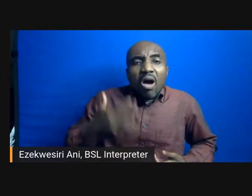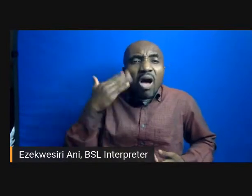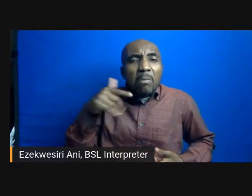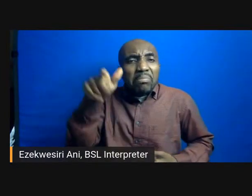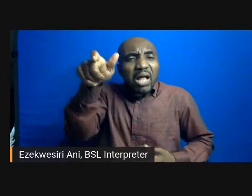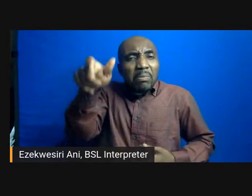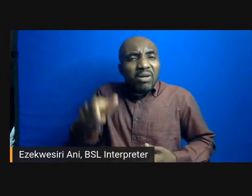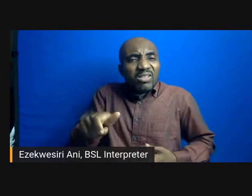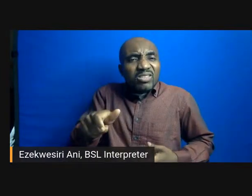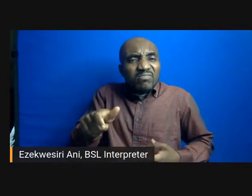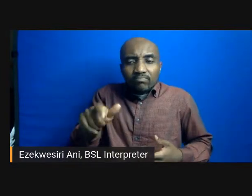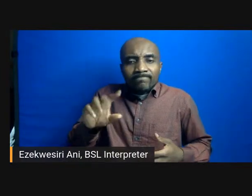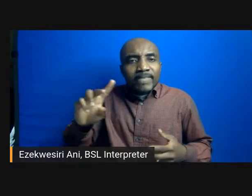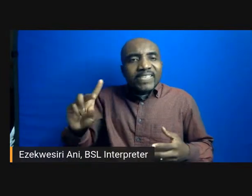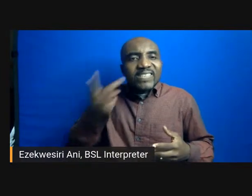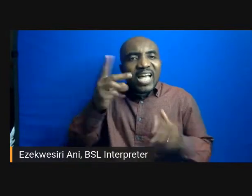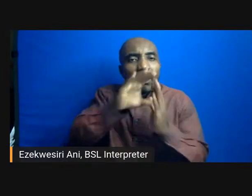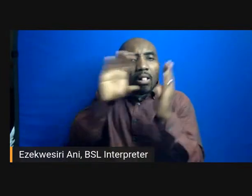as second class.